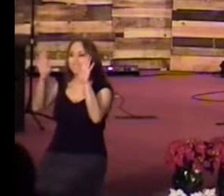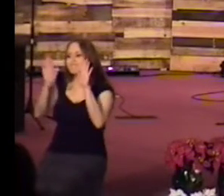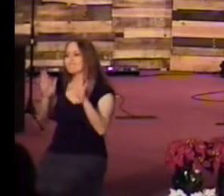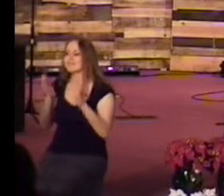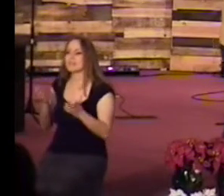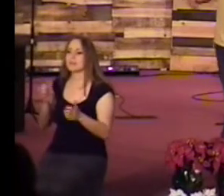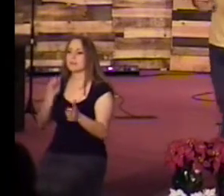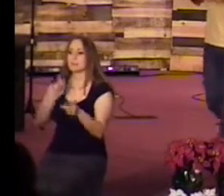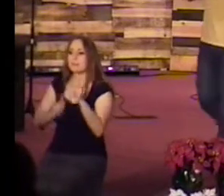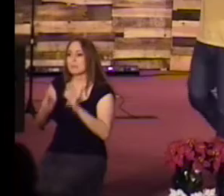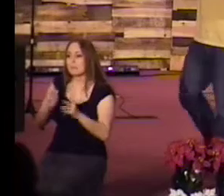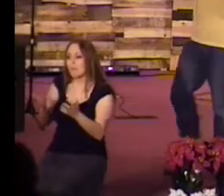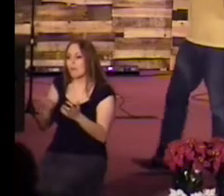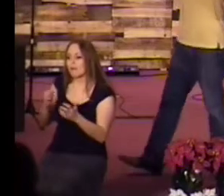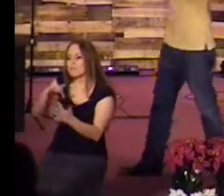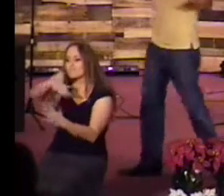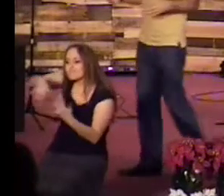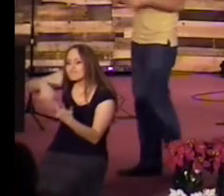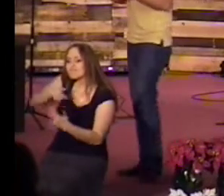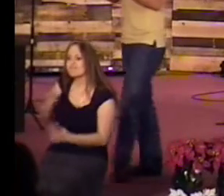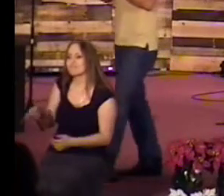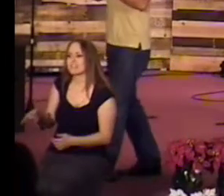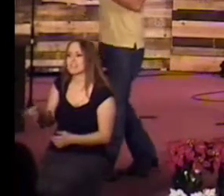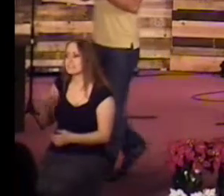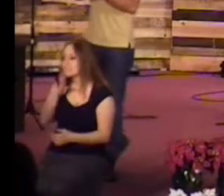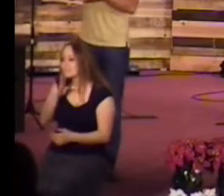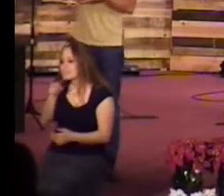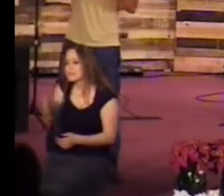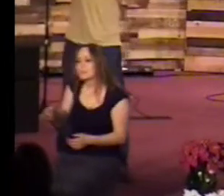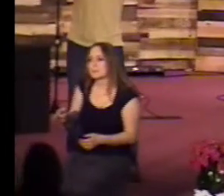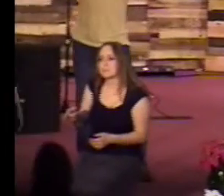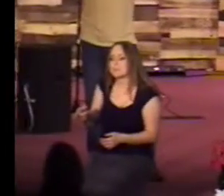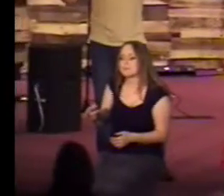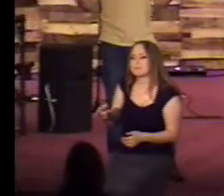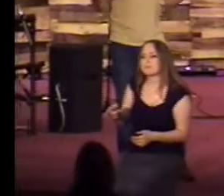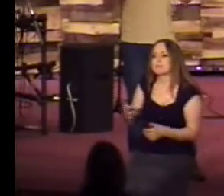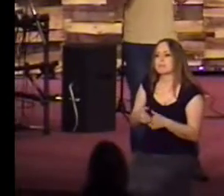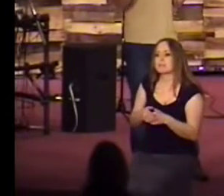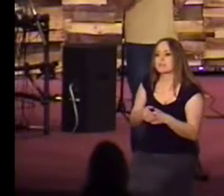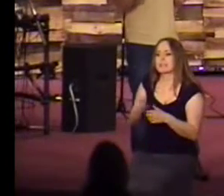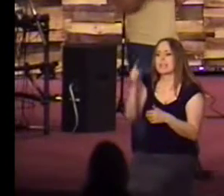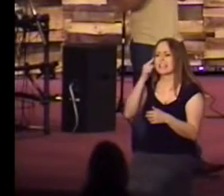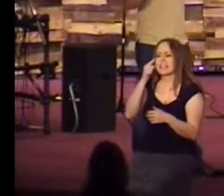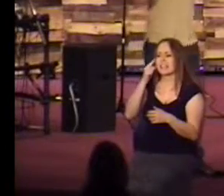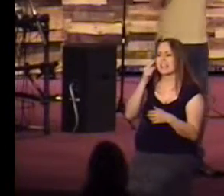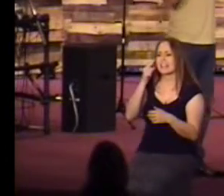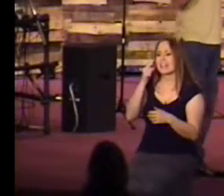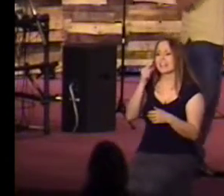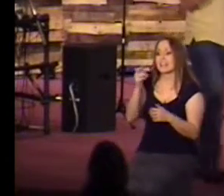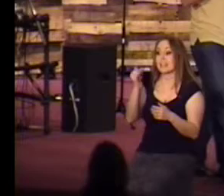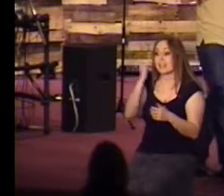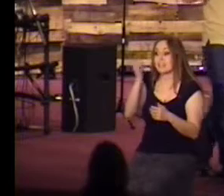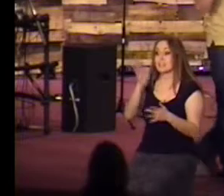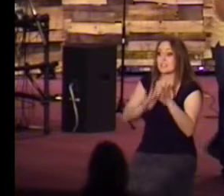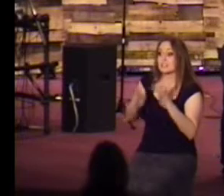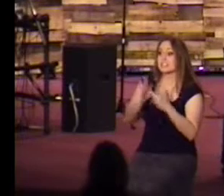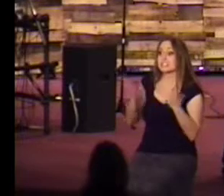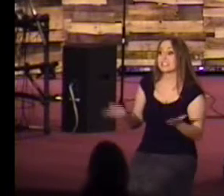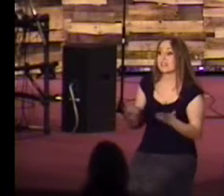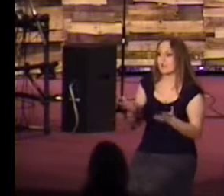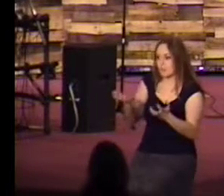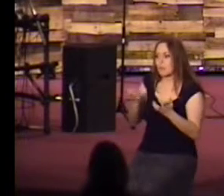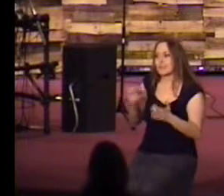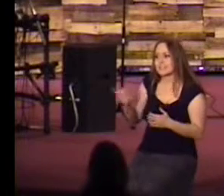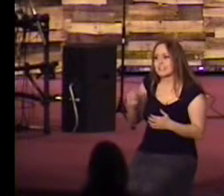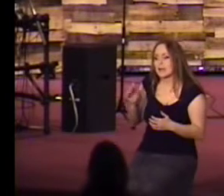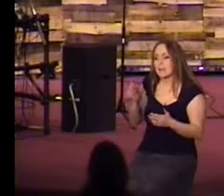they want to be near him, they want him to speak to them. And we often think, man, if Jesus was here, we'd be doing the same thing, we'd be wanting to be a part